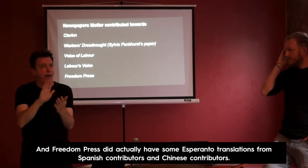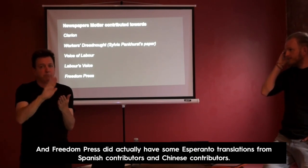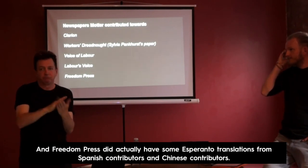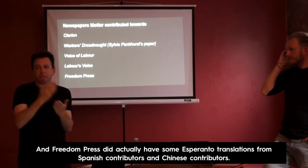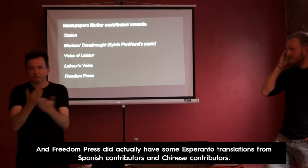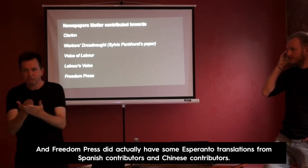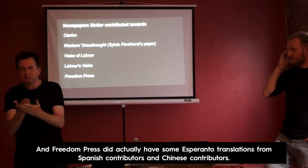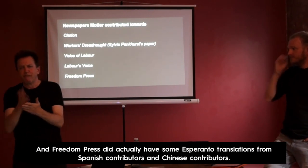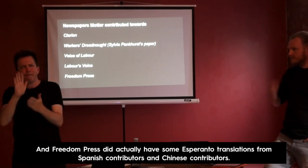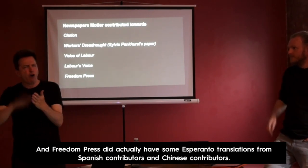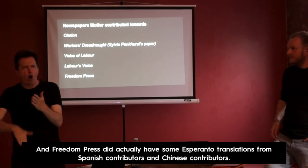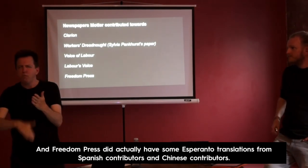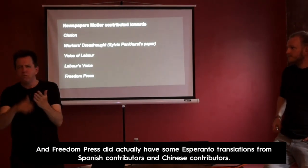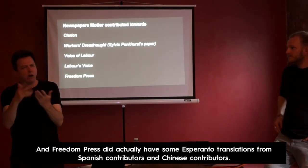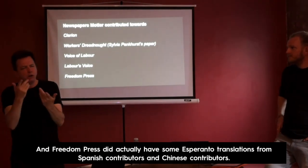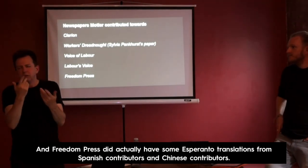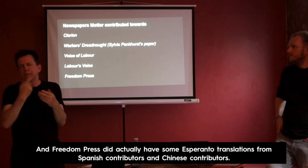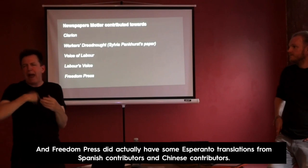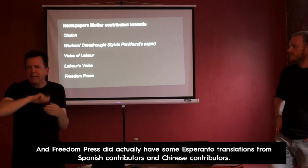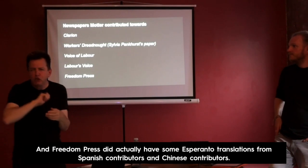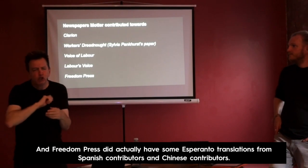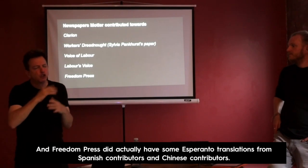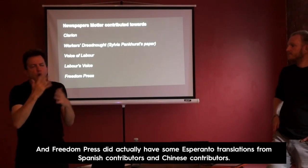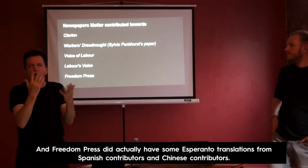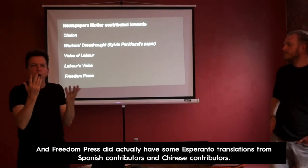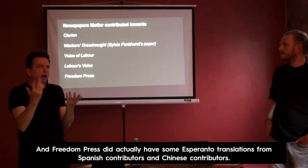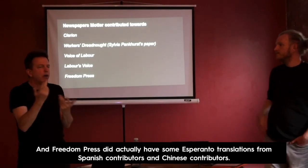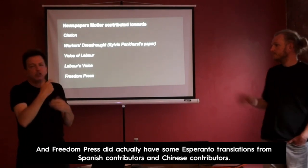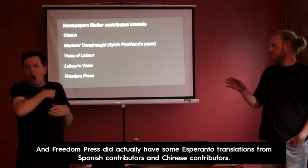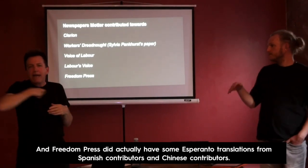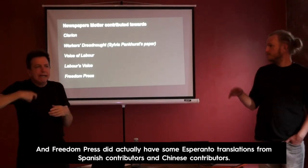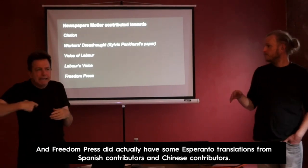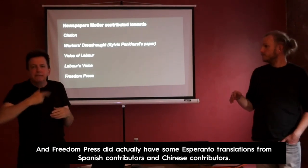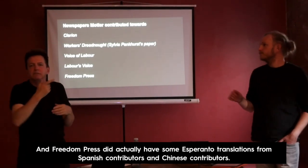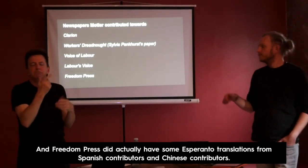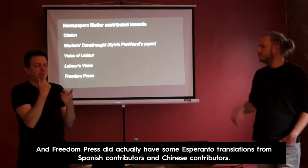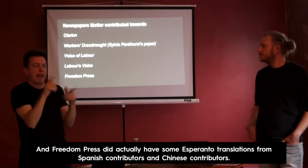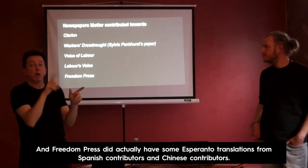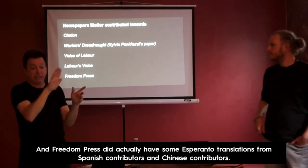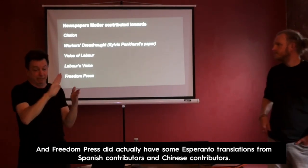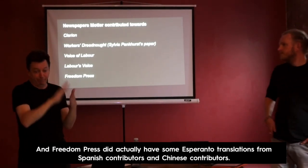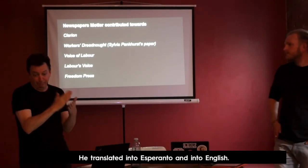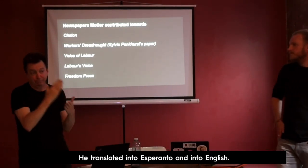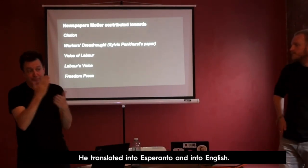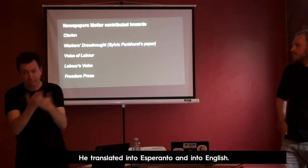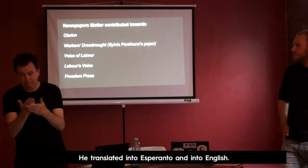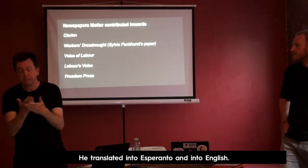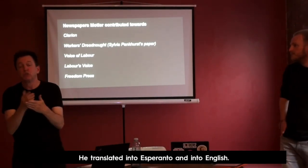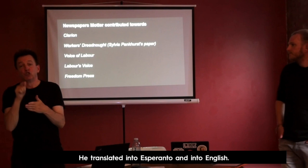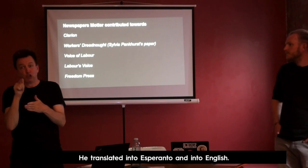have some Esperanto translations from Spanish contributors, Chinese contributors. They translated